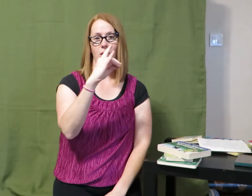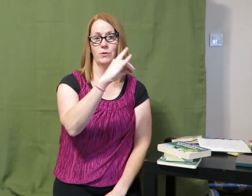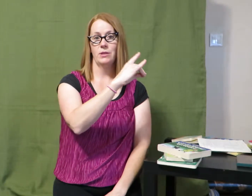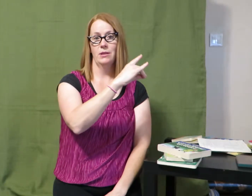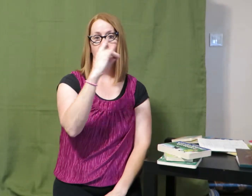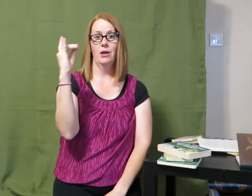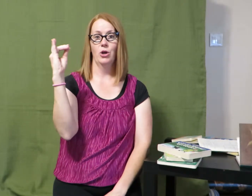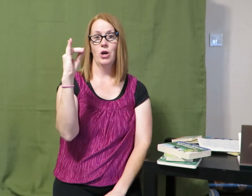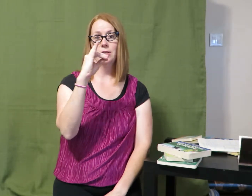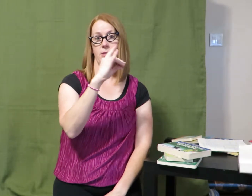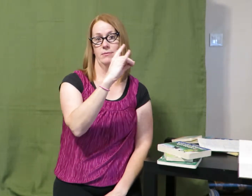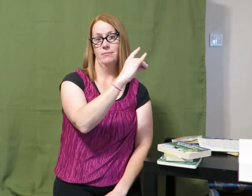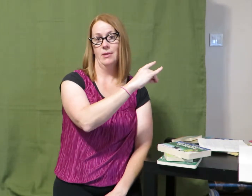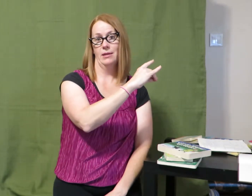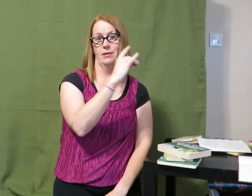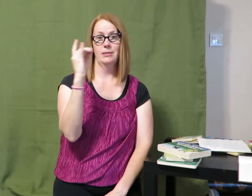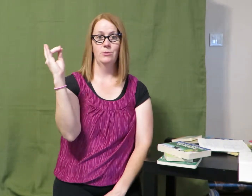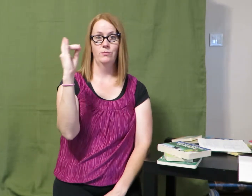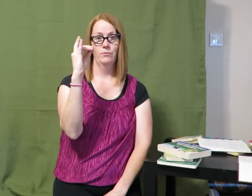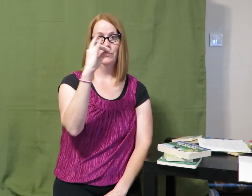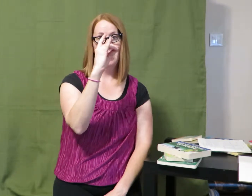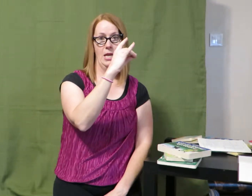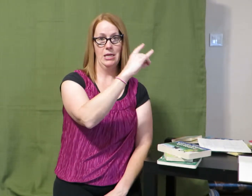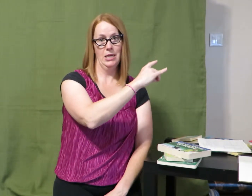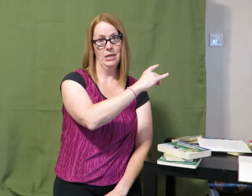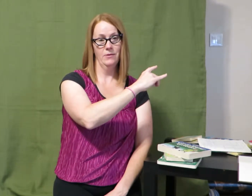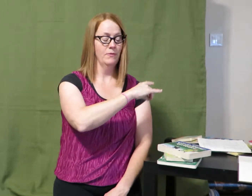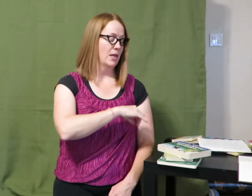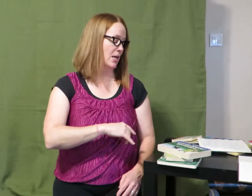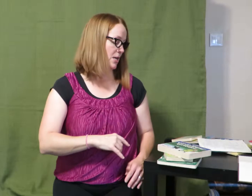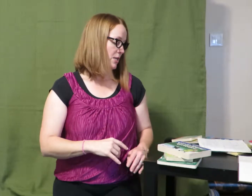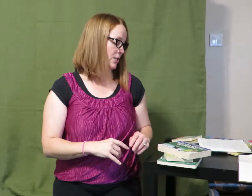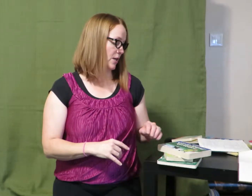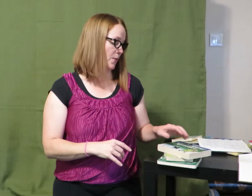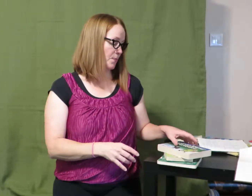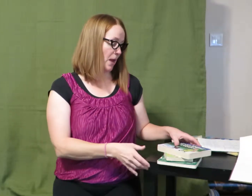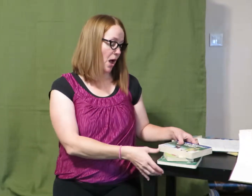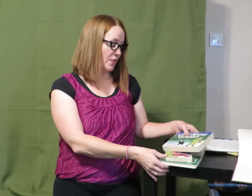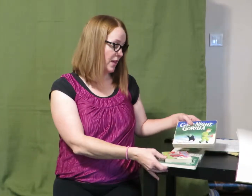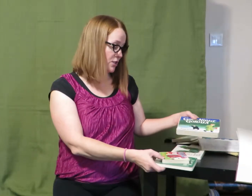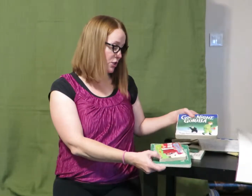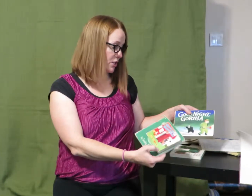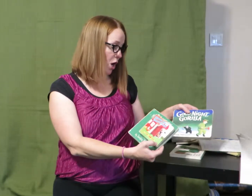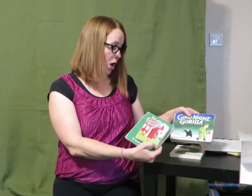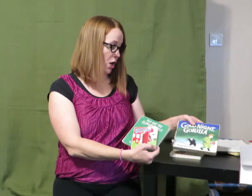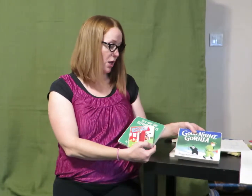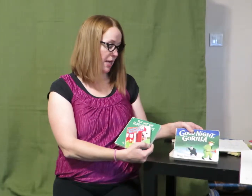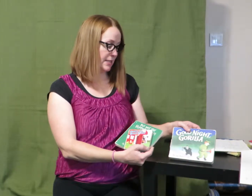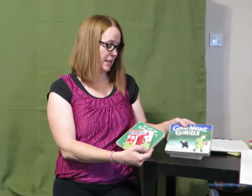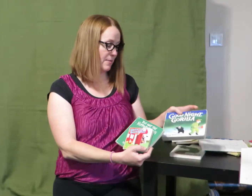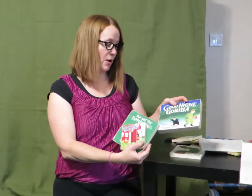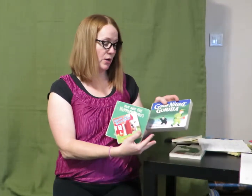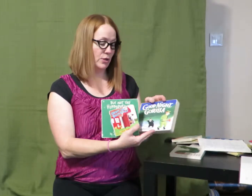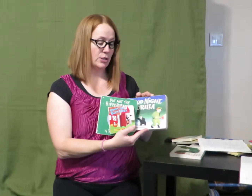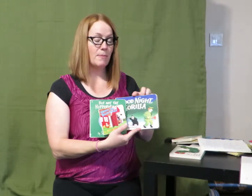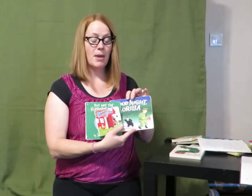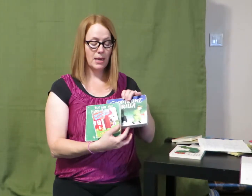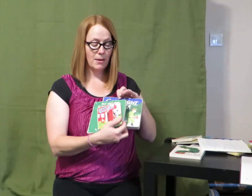goes across like this, hyena. So these are just all, I set them out here, they're just many,